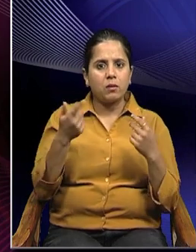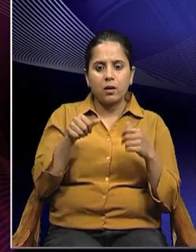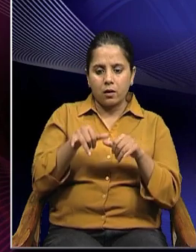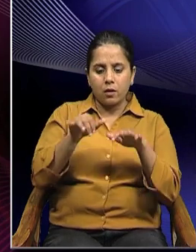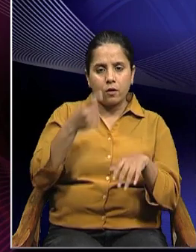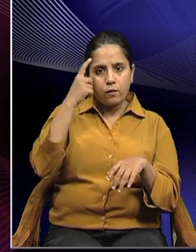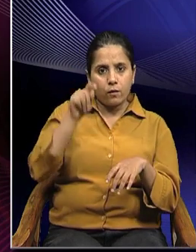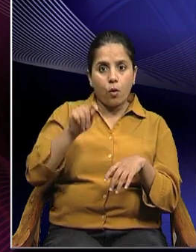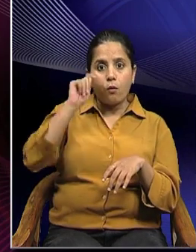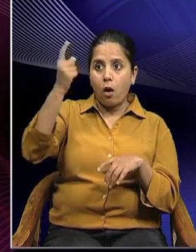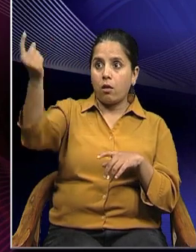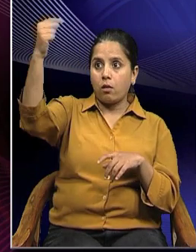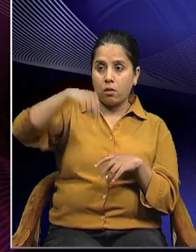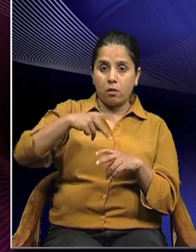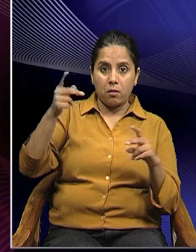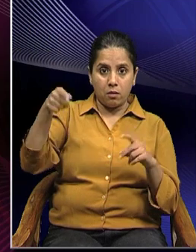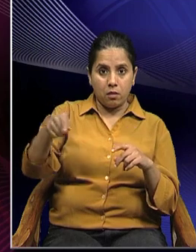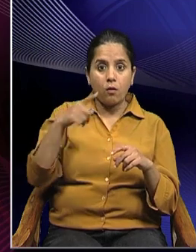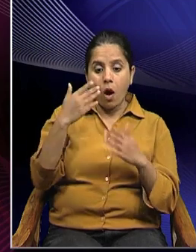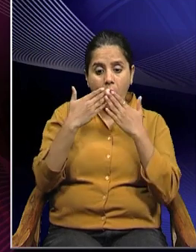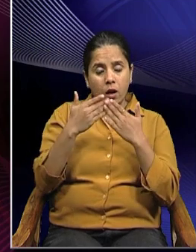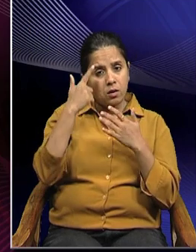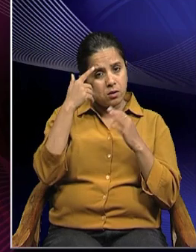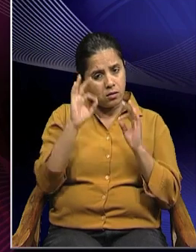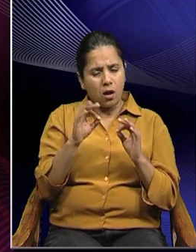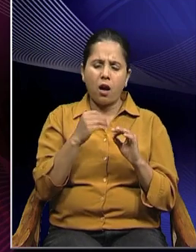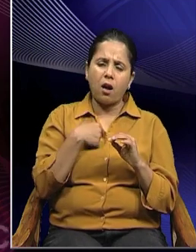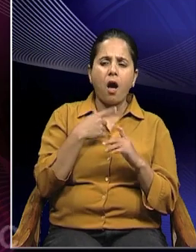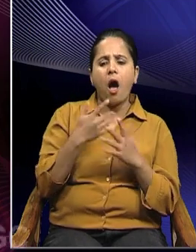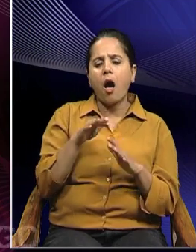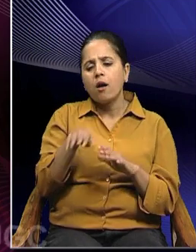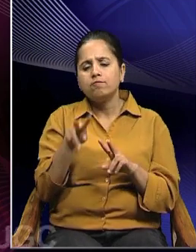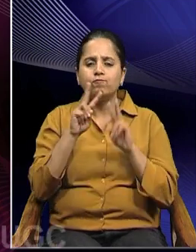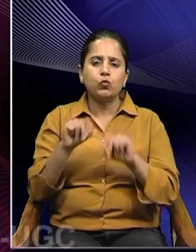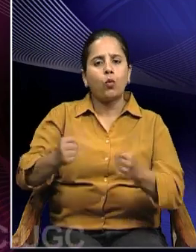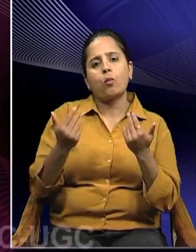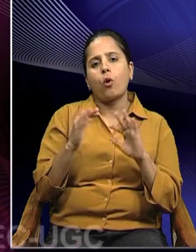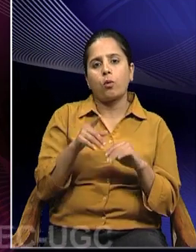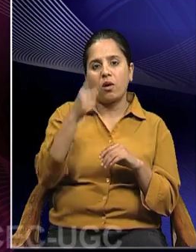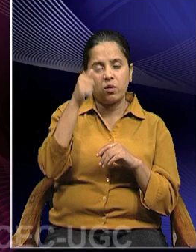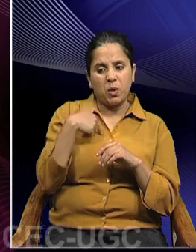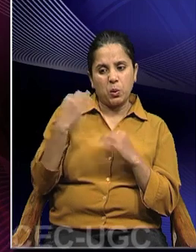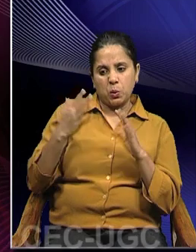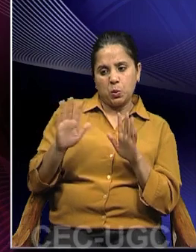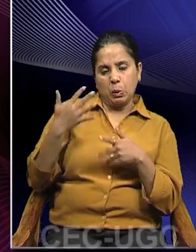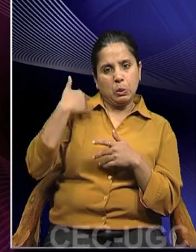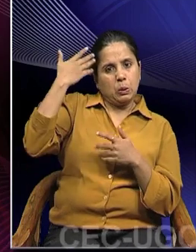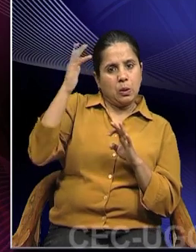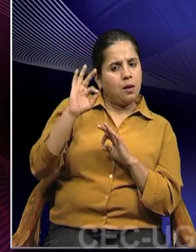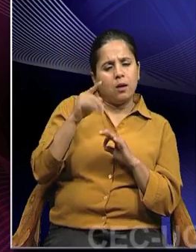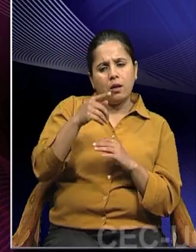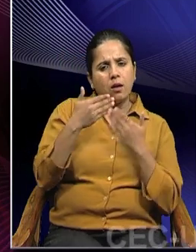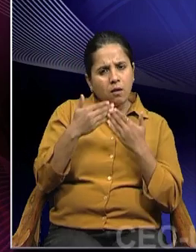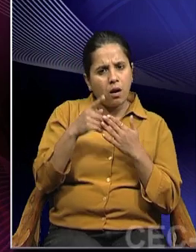for educated person. We have been speaking about it, that if you are educated, no land is foreign to you, whether you are